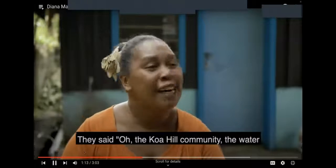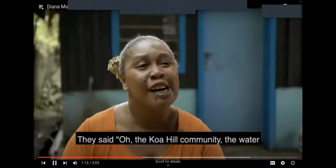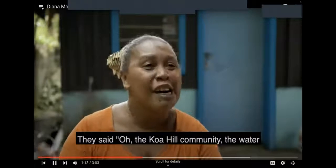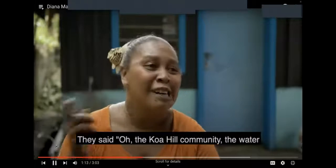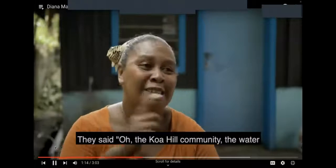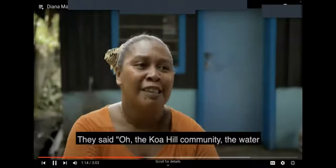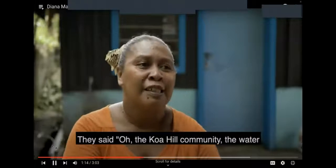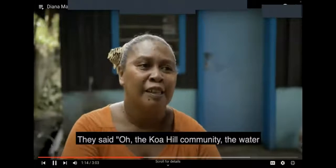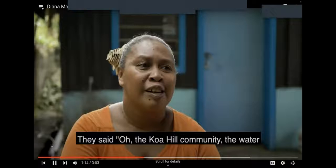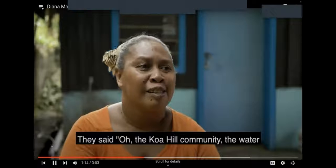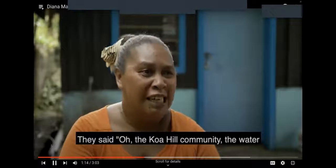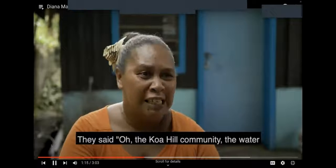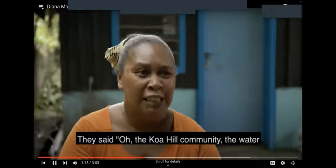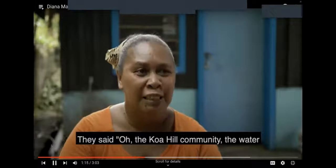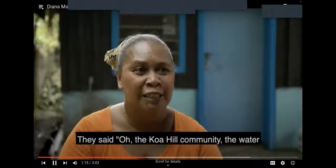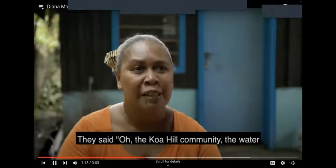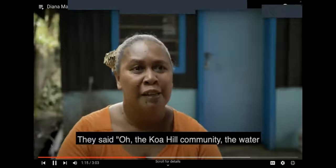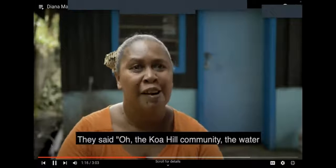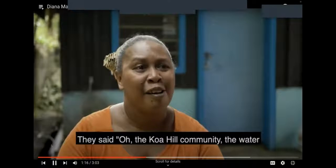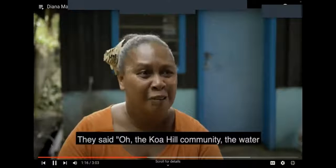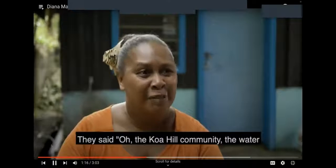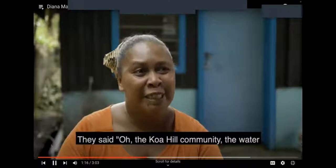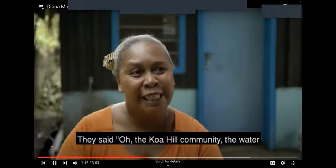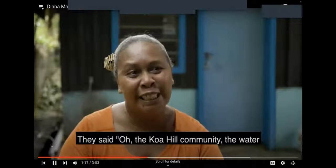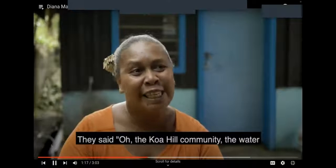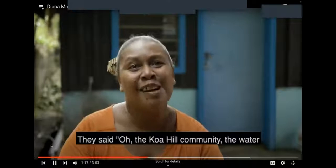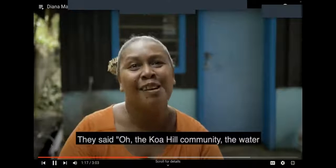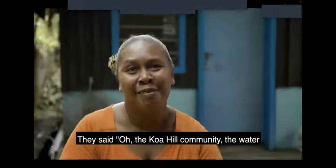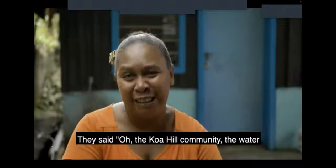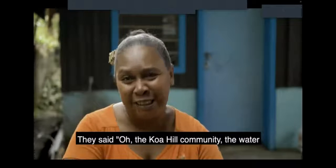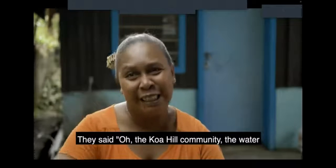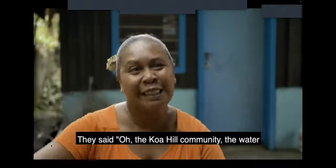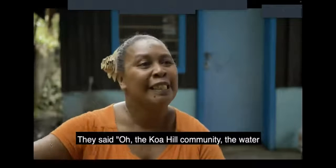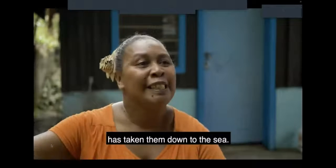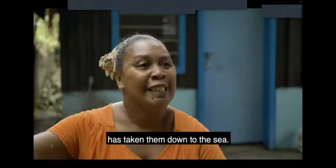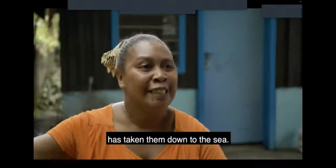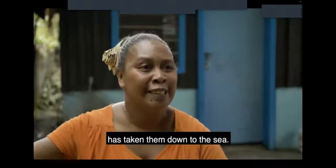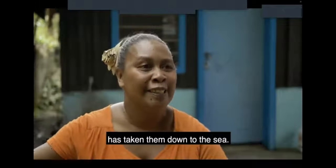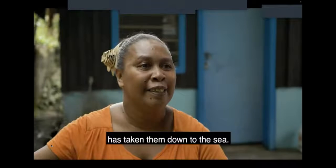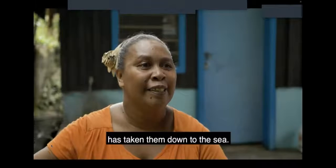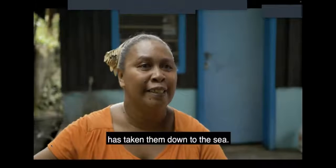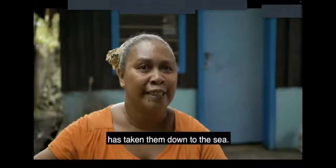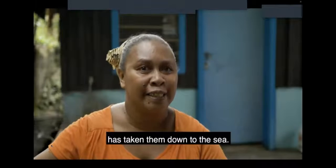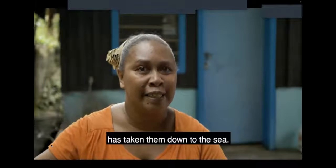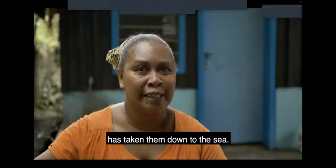is all Kwahi community, what is